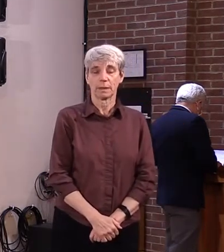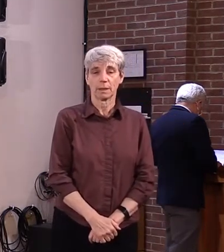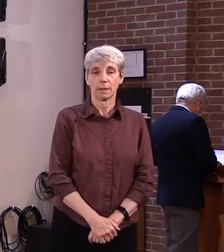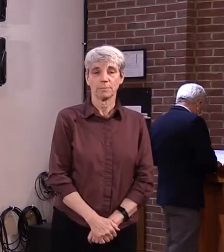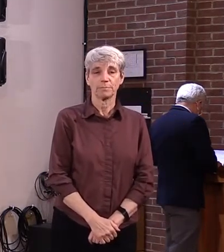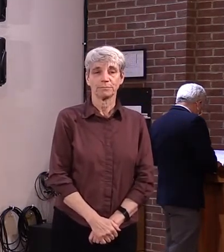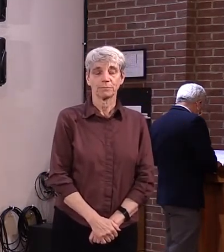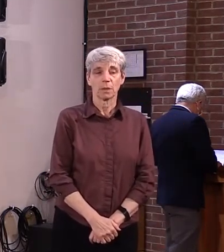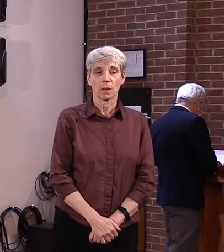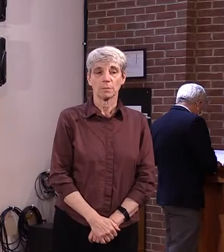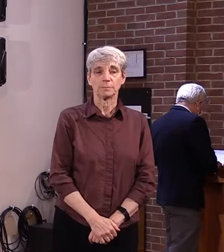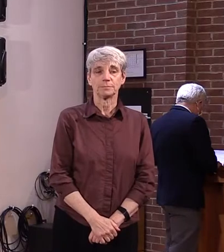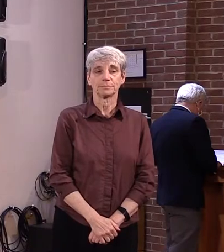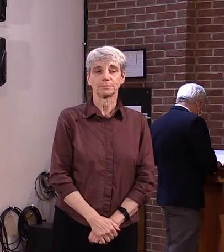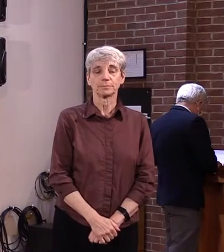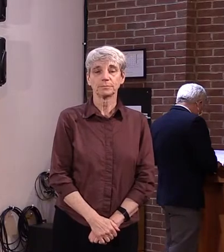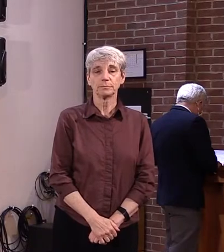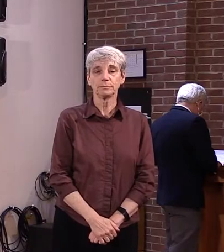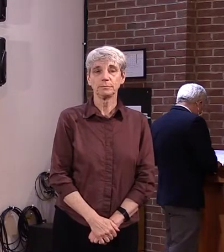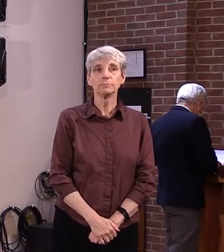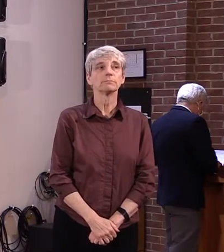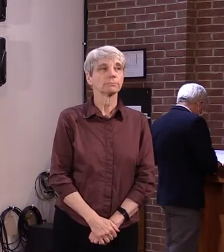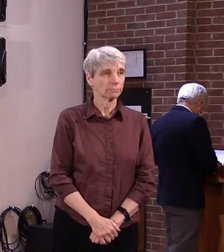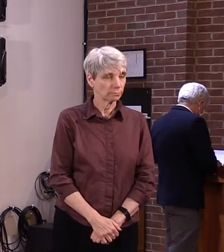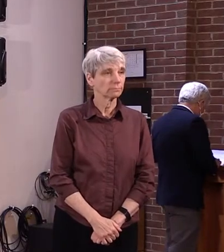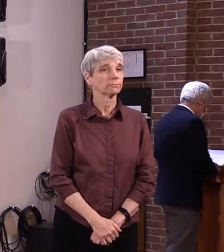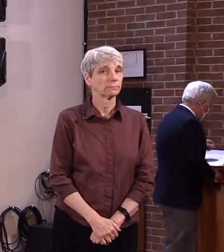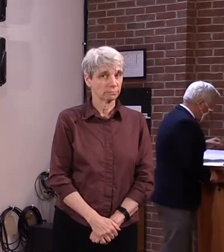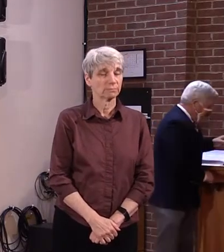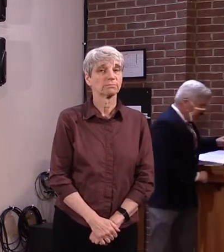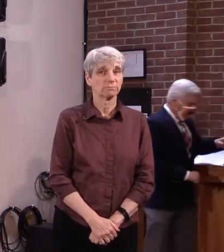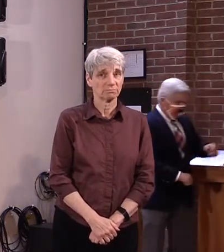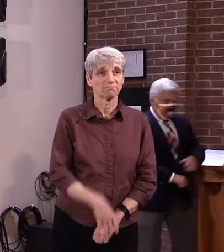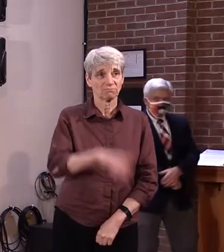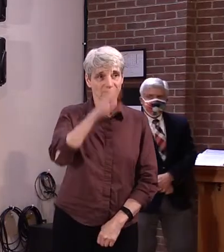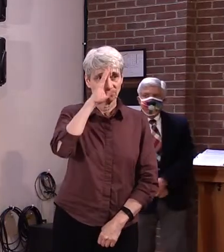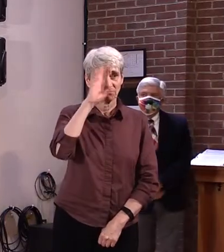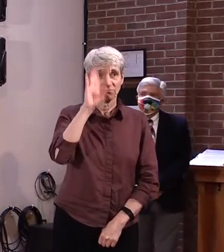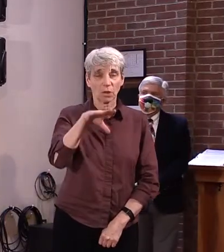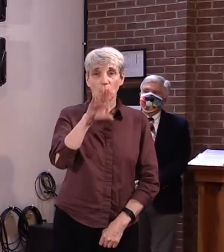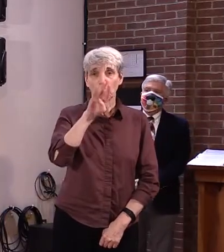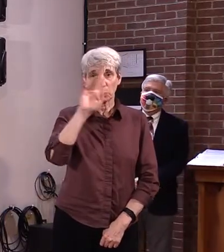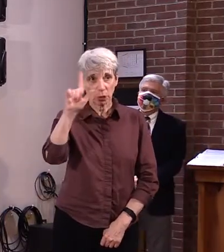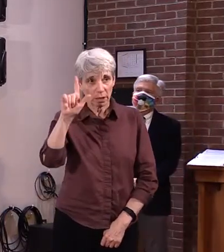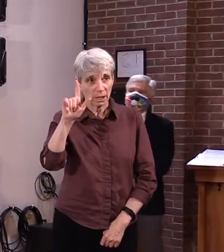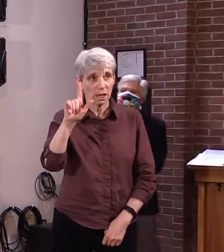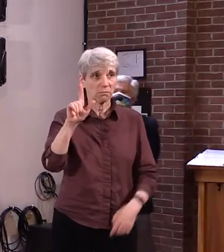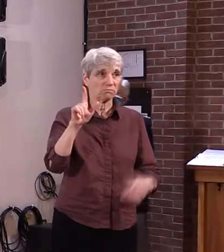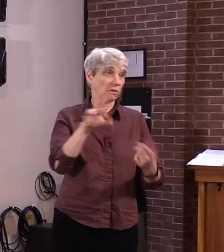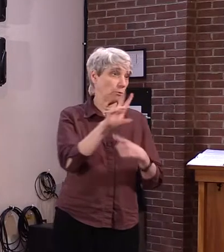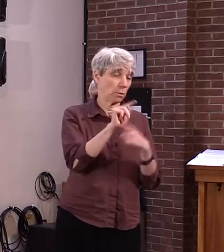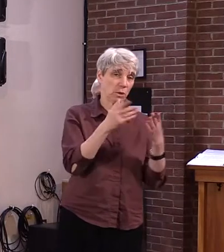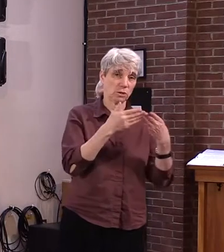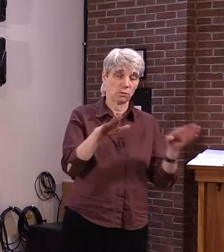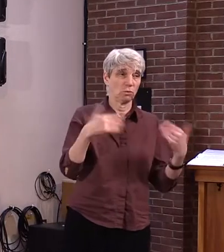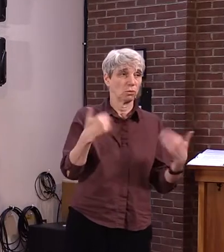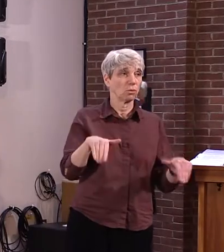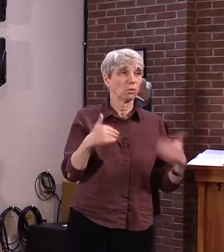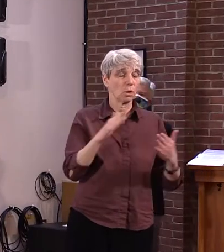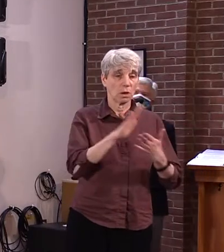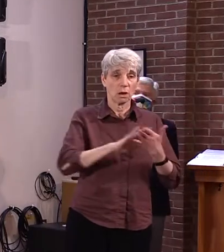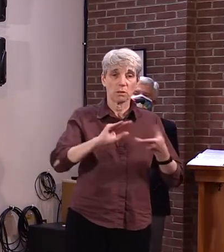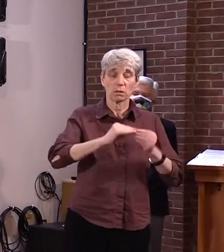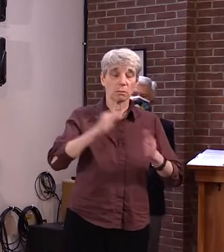Yes, I have to say that both in Burlington and statewide, the college data does look still quite good. We're not